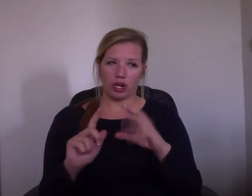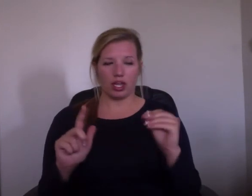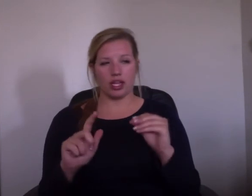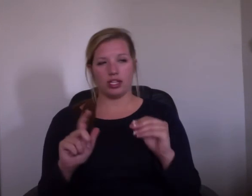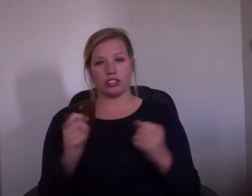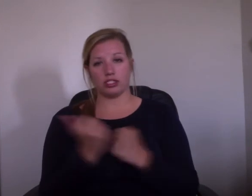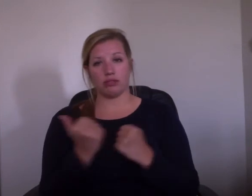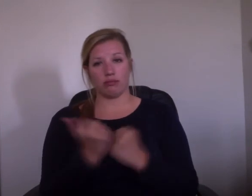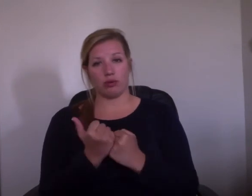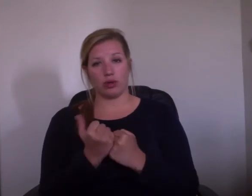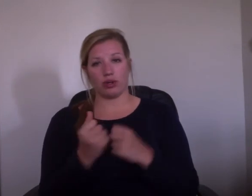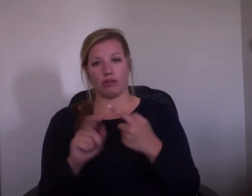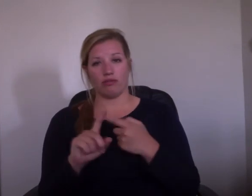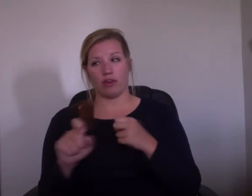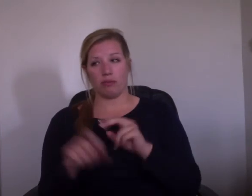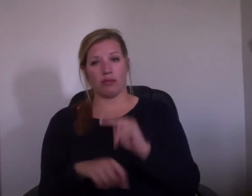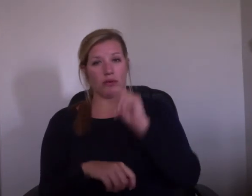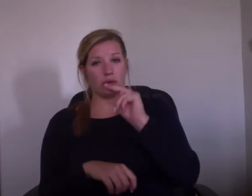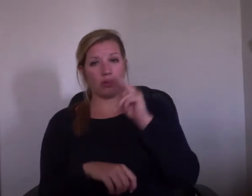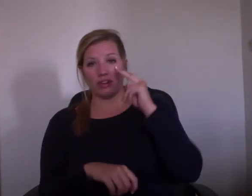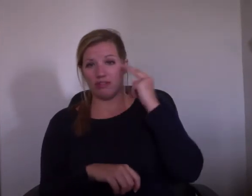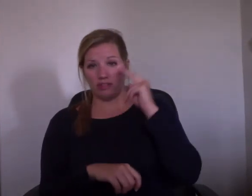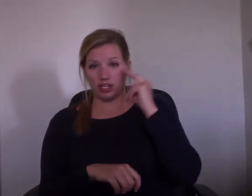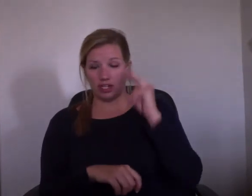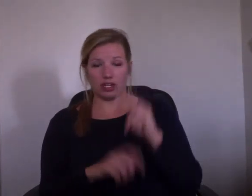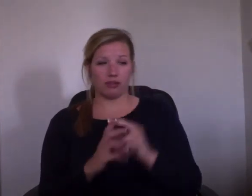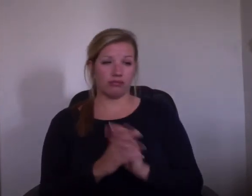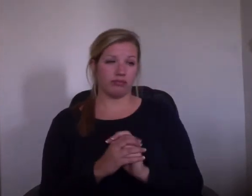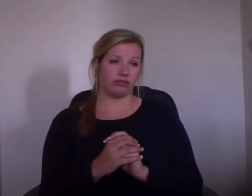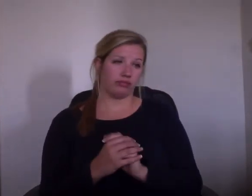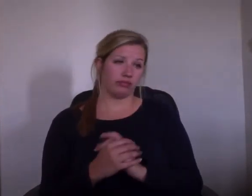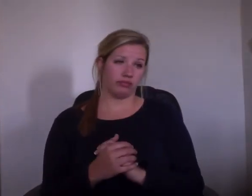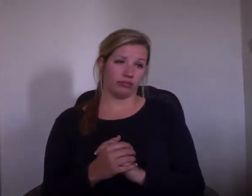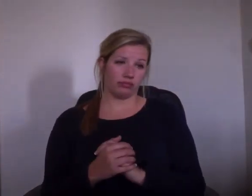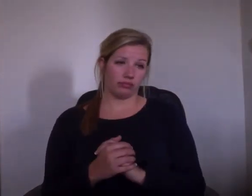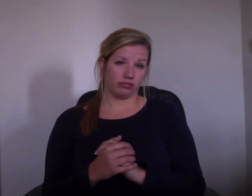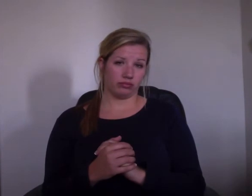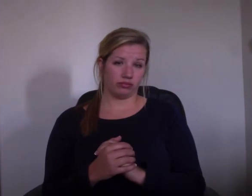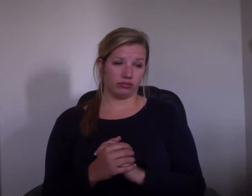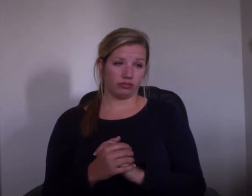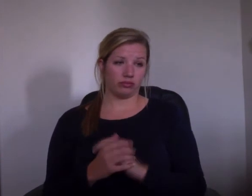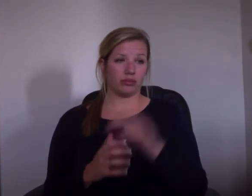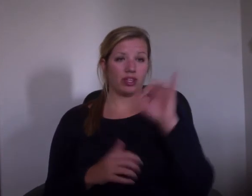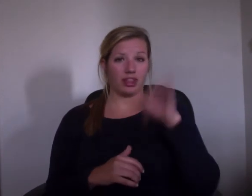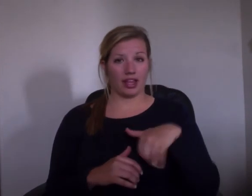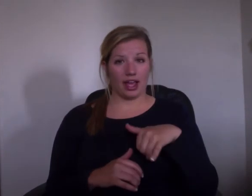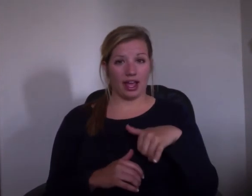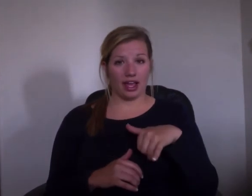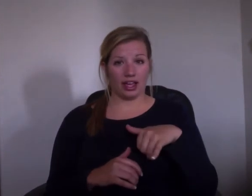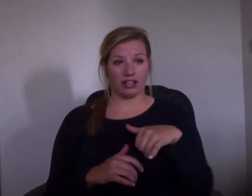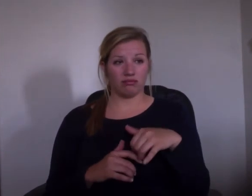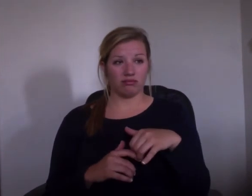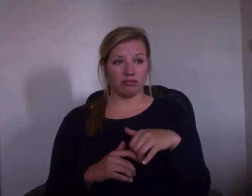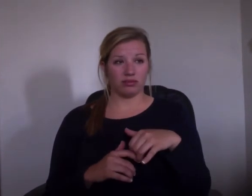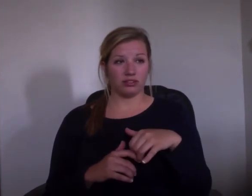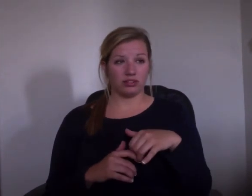Vietnamese. And so what this event clearly showed was that that wasn't true. There was a credibility gap